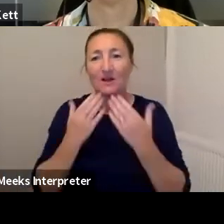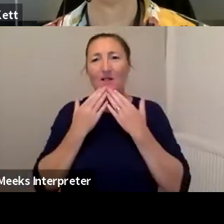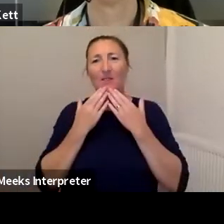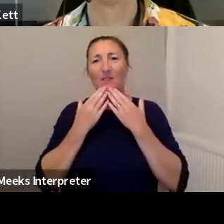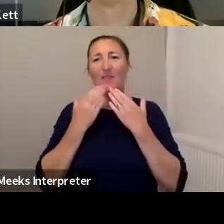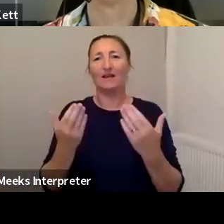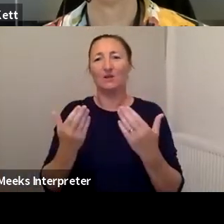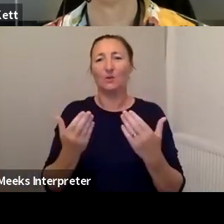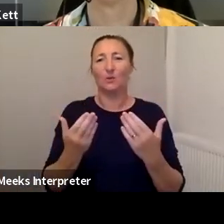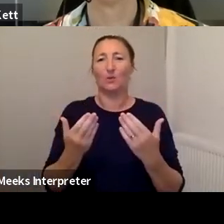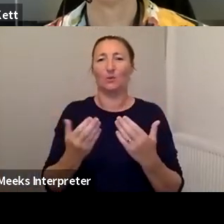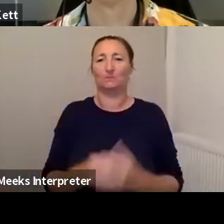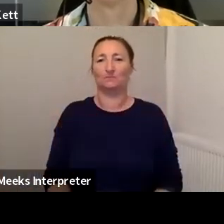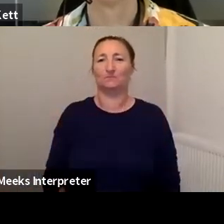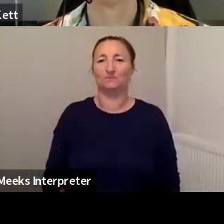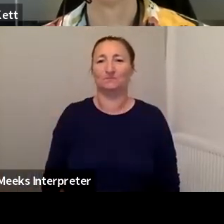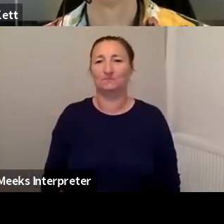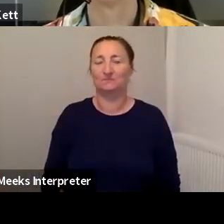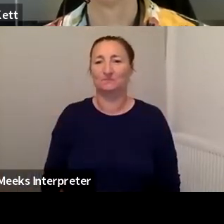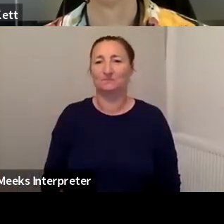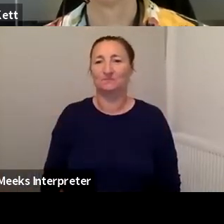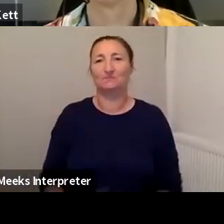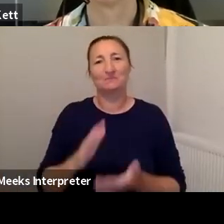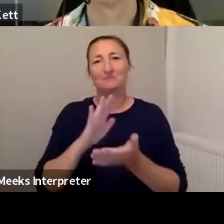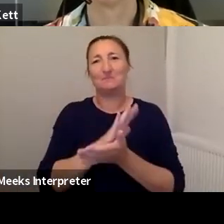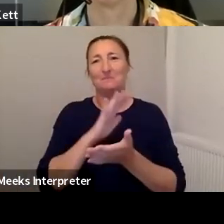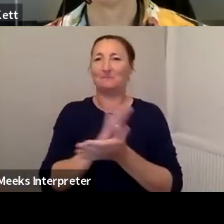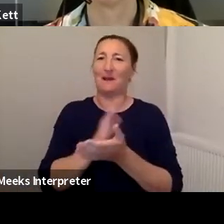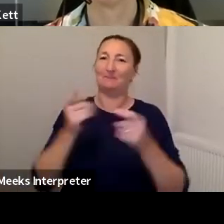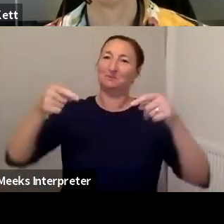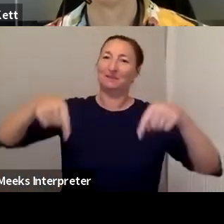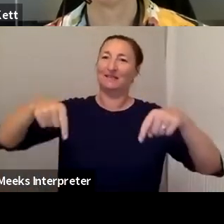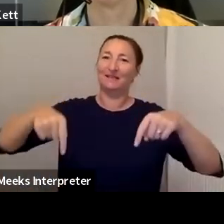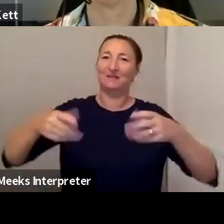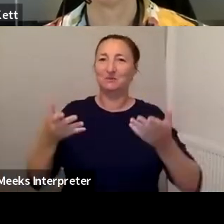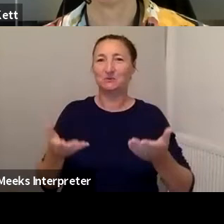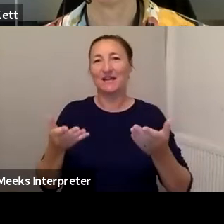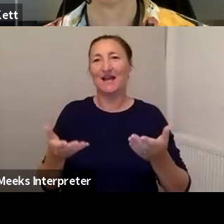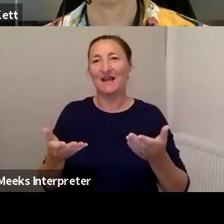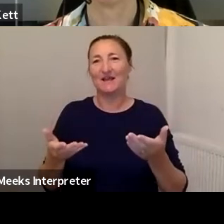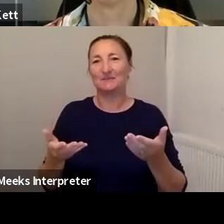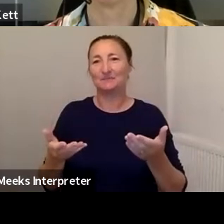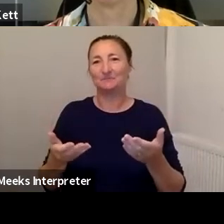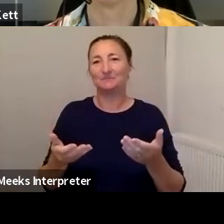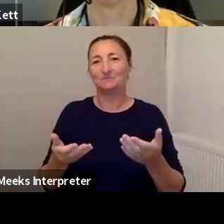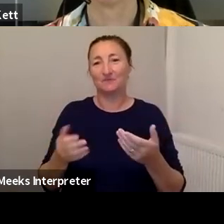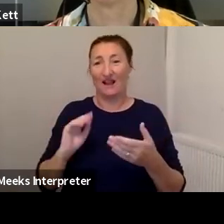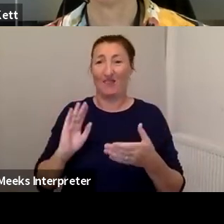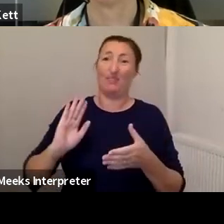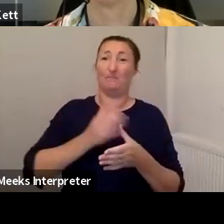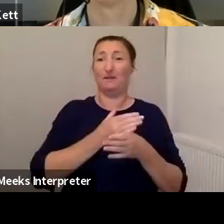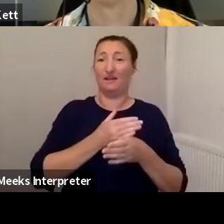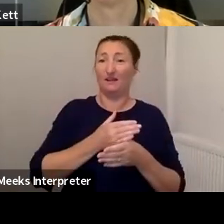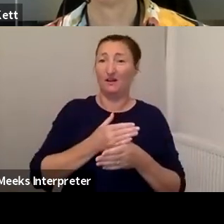very much, Makeda. It's a pleasure to be here today, and especially at the beginning of a